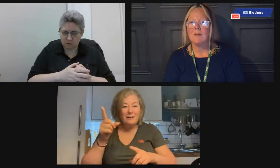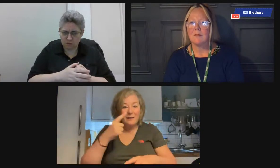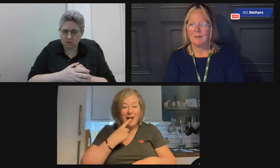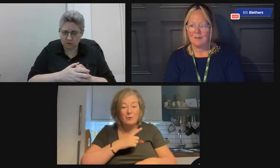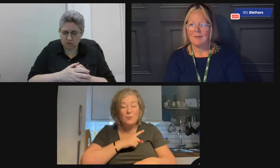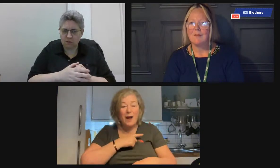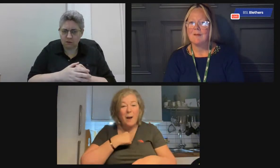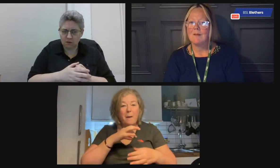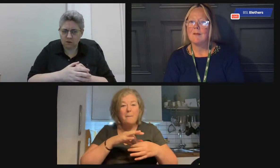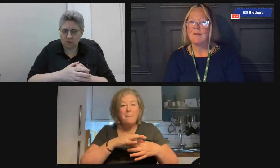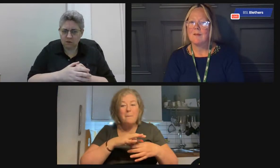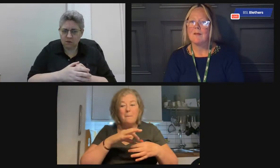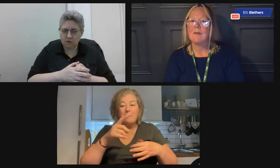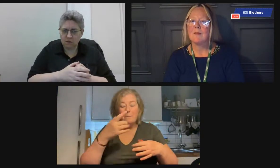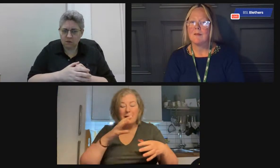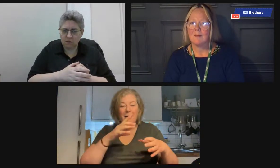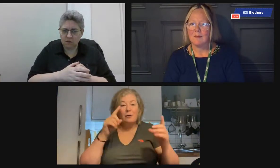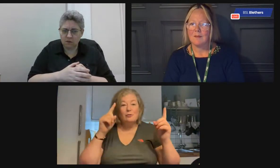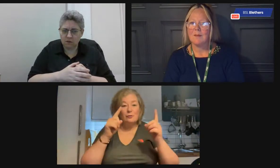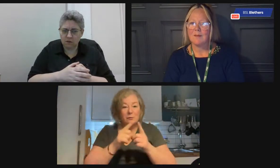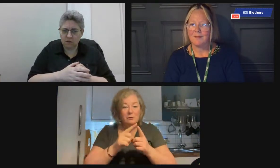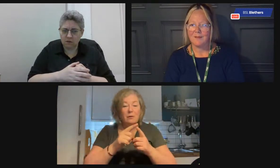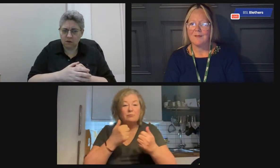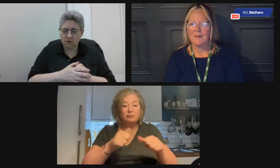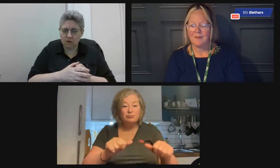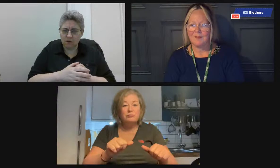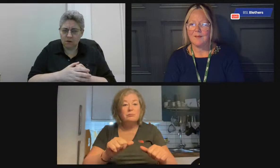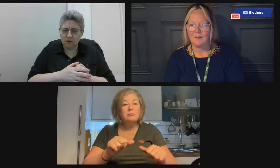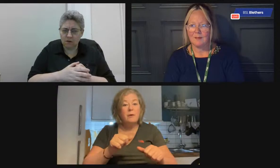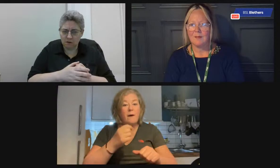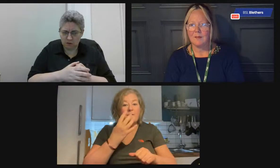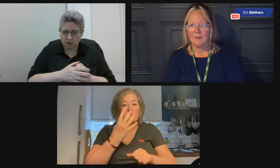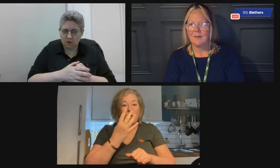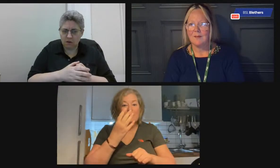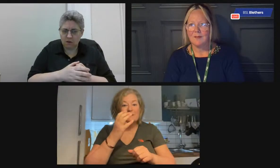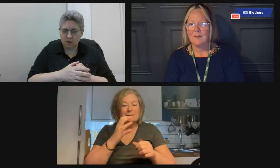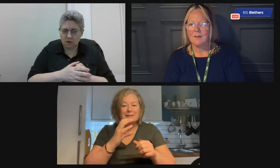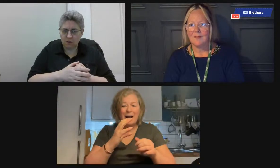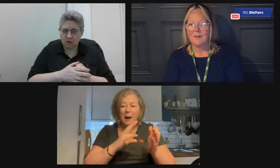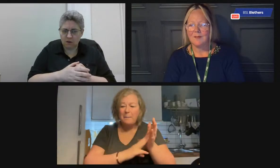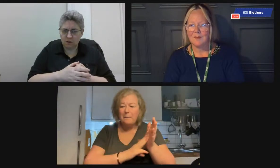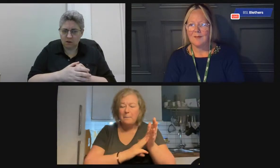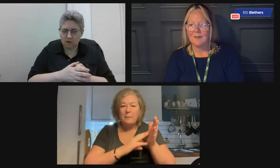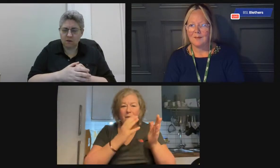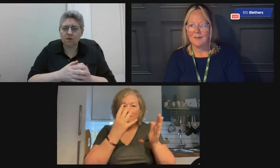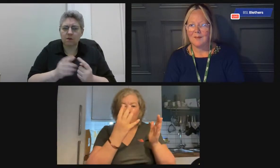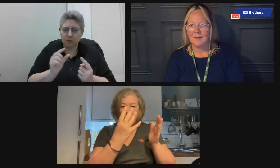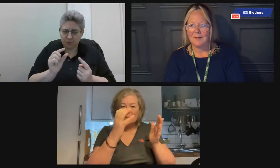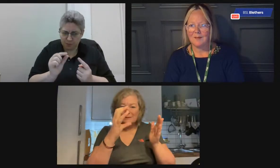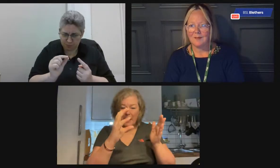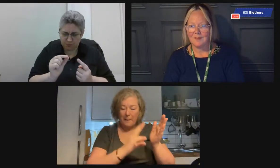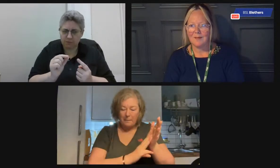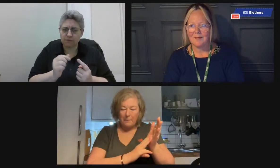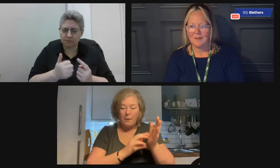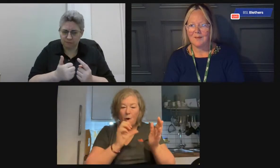mastectomy. So it really depends on the location of where it is in your breast. So I had chemotherapy to